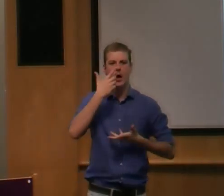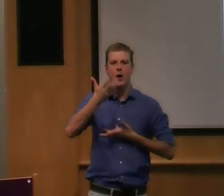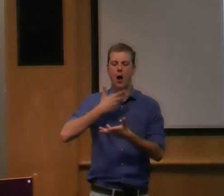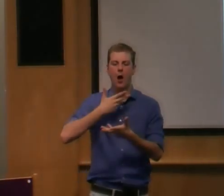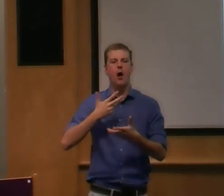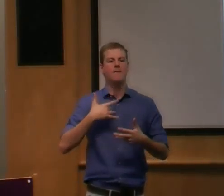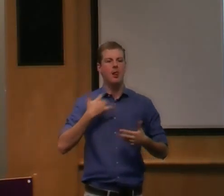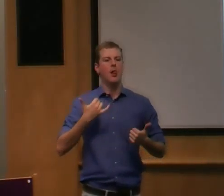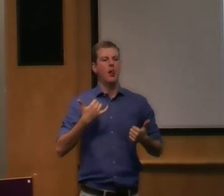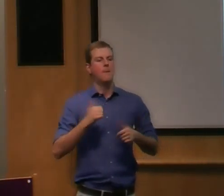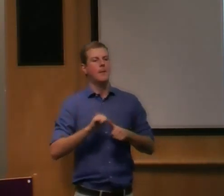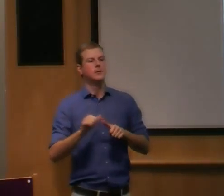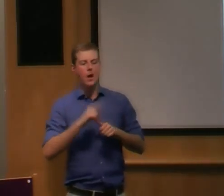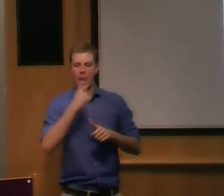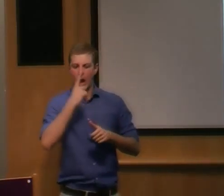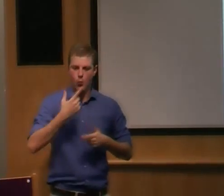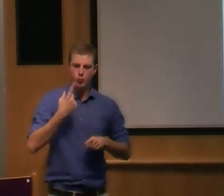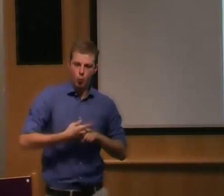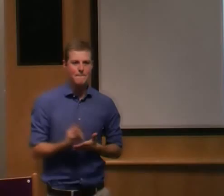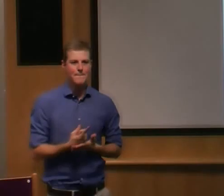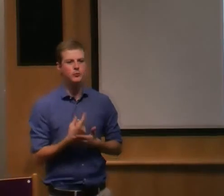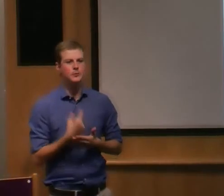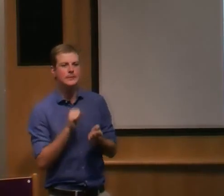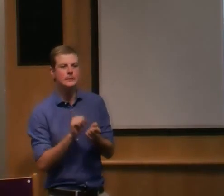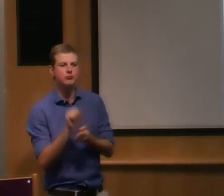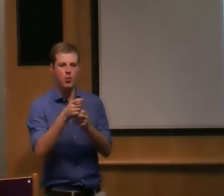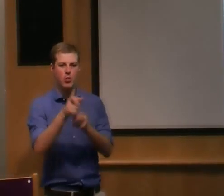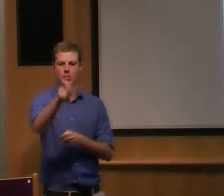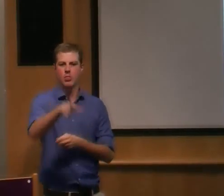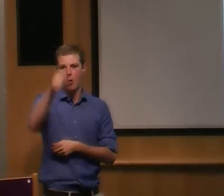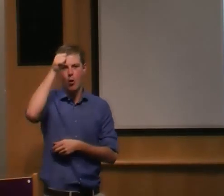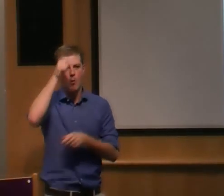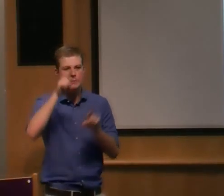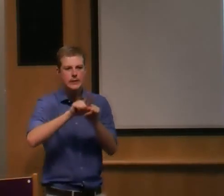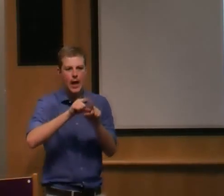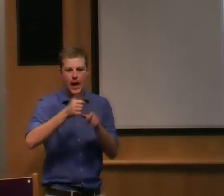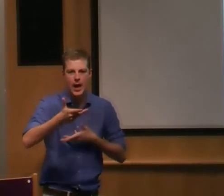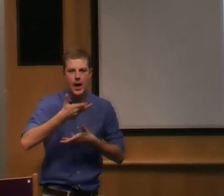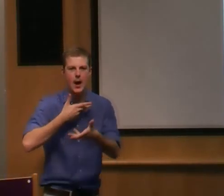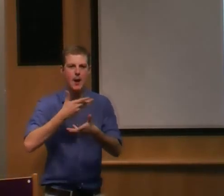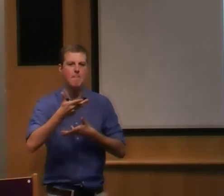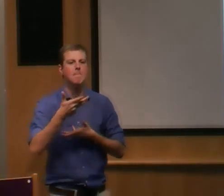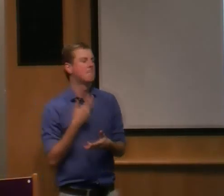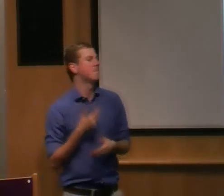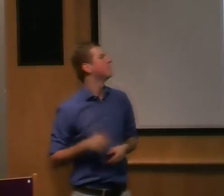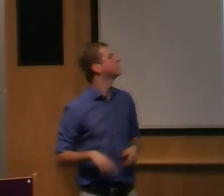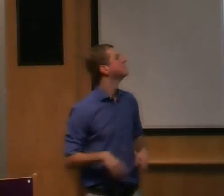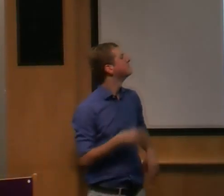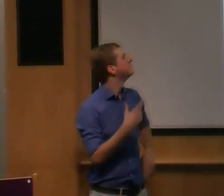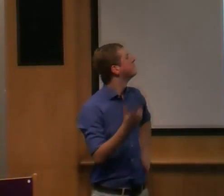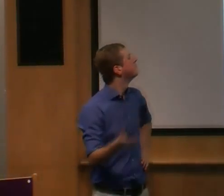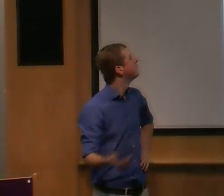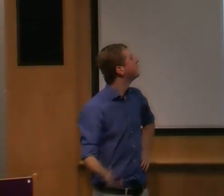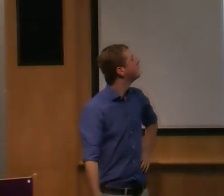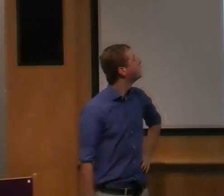they're part of a group, and we can help them to network and help them to meet other people and share their experiences and